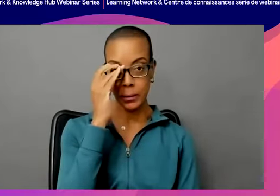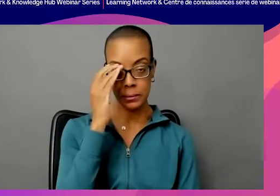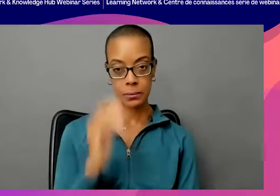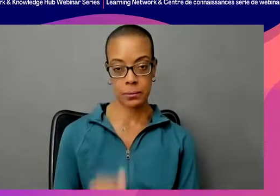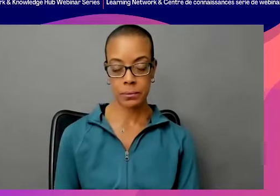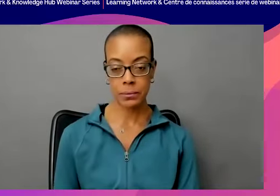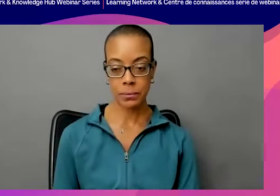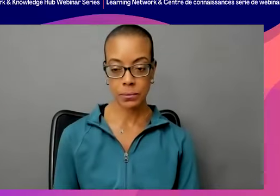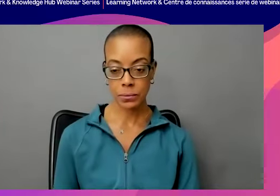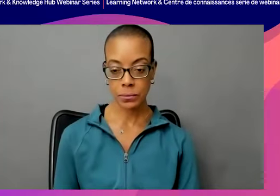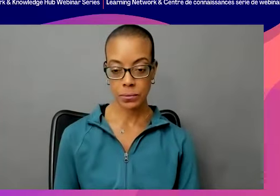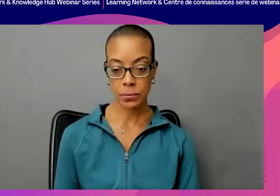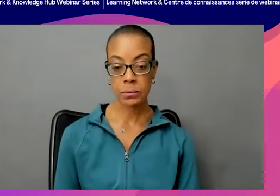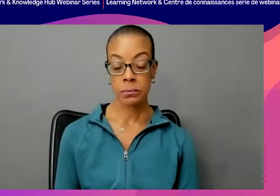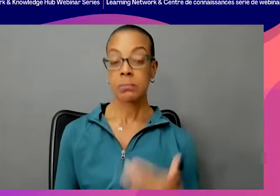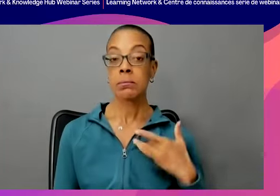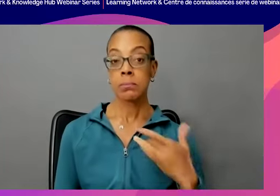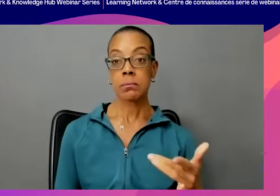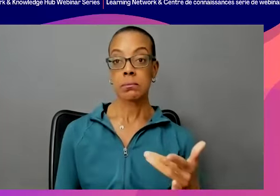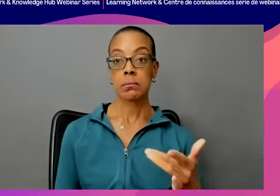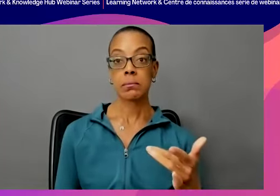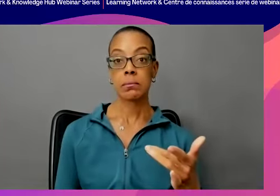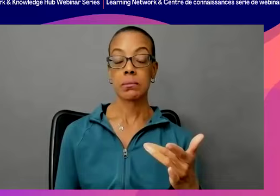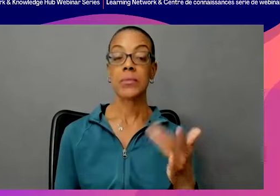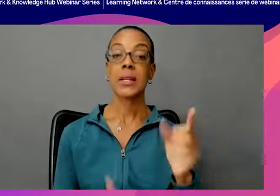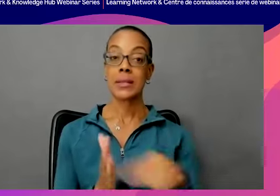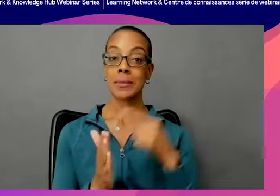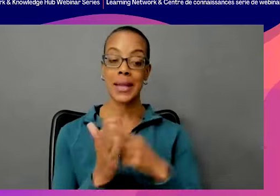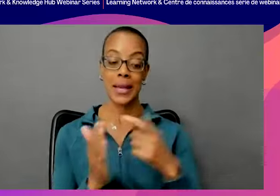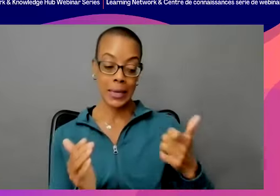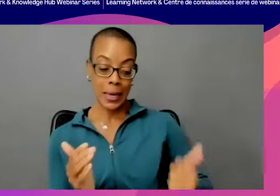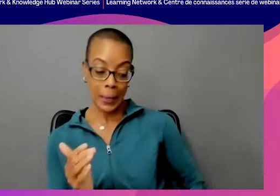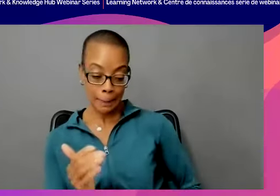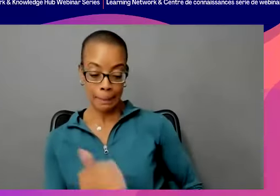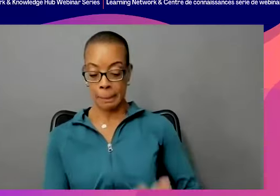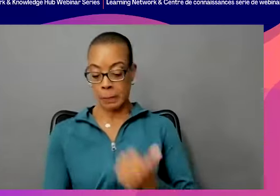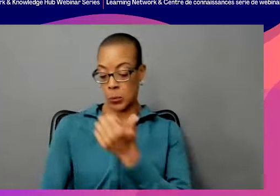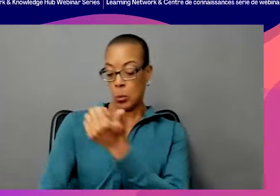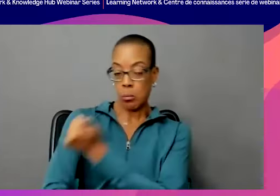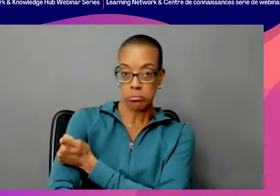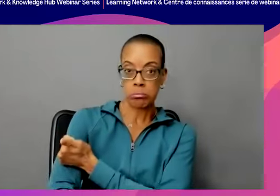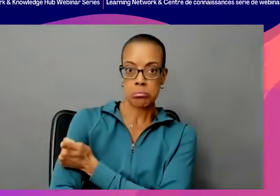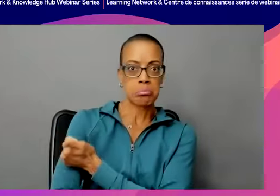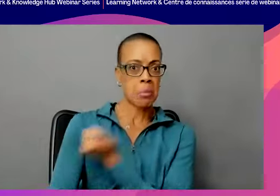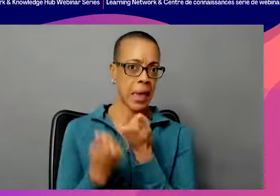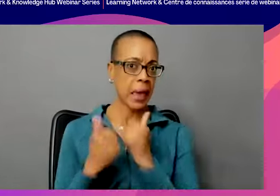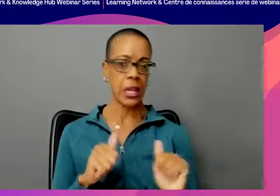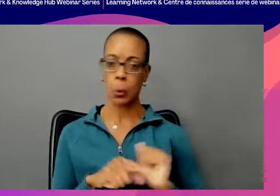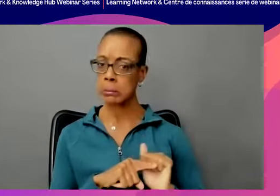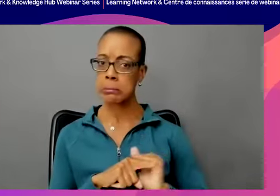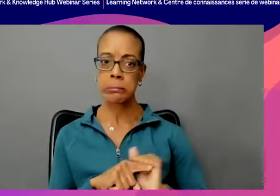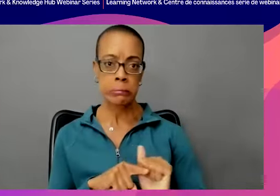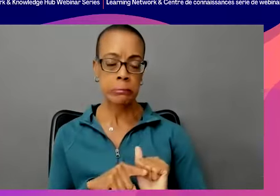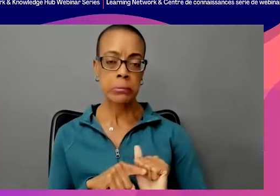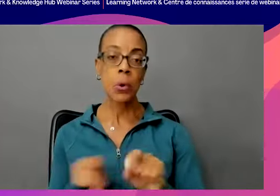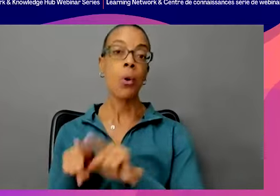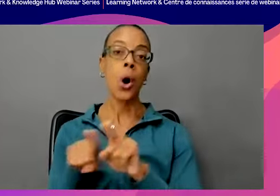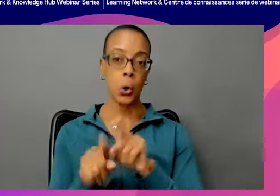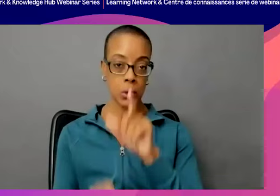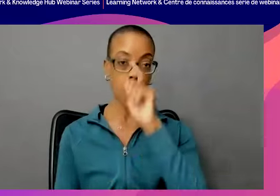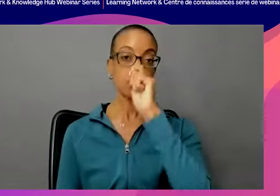Most often, naloxone is administered by injection, and anyone can learn how to do that. But nasal Narcan